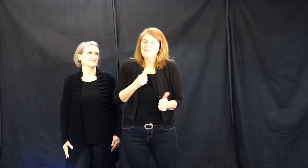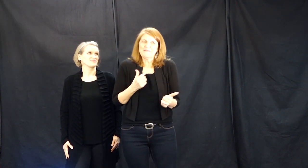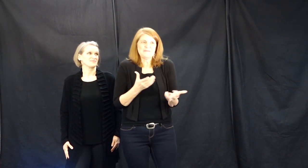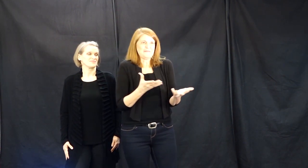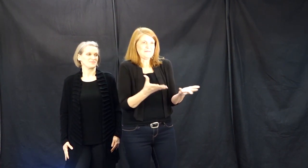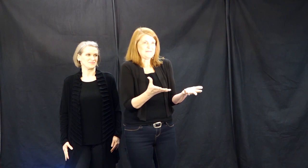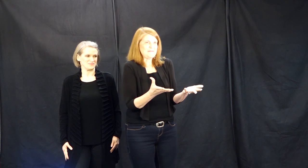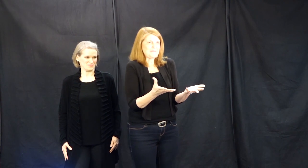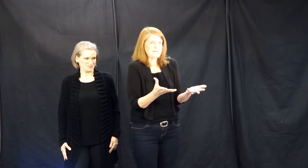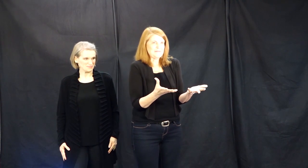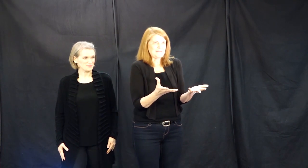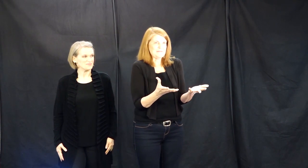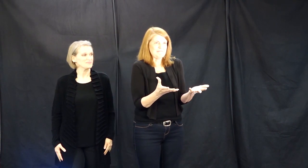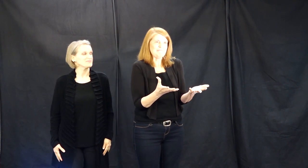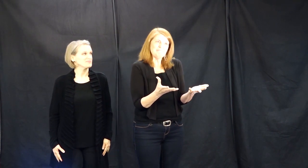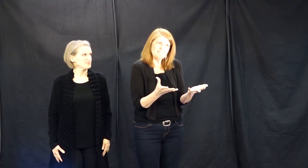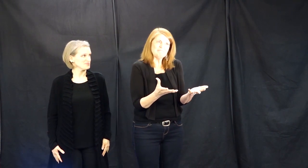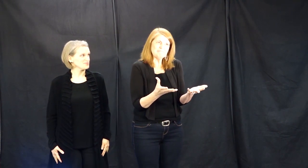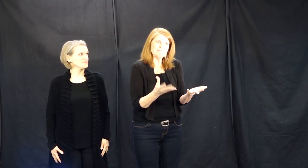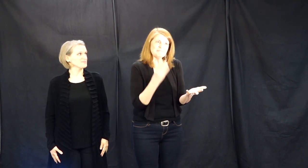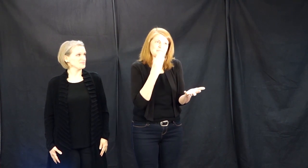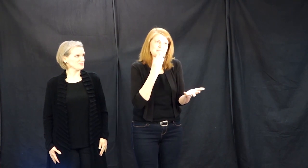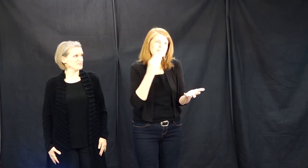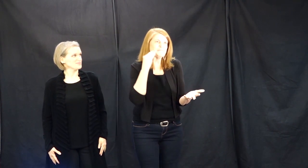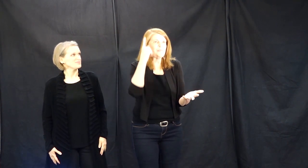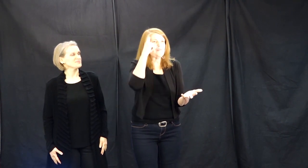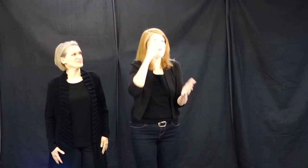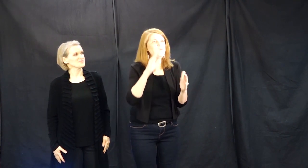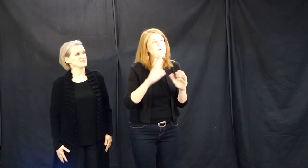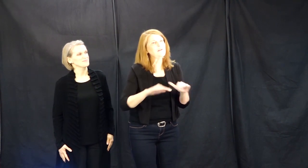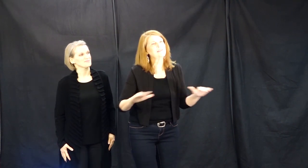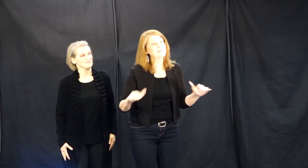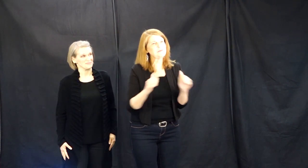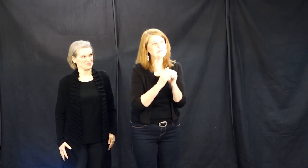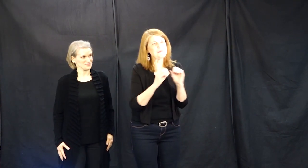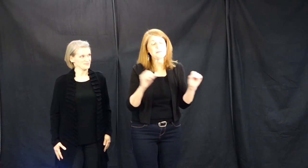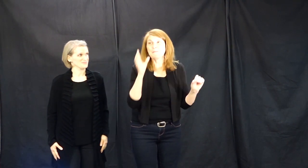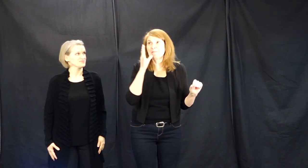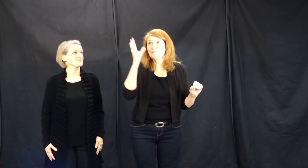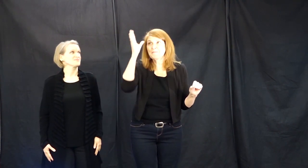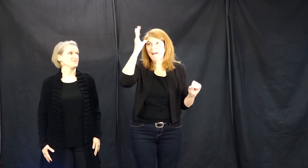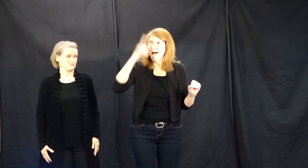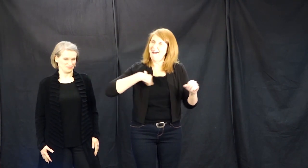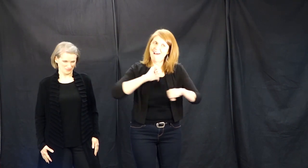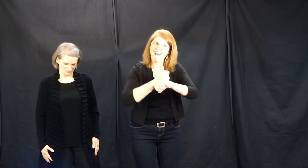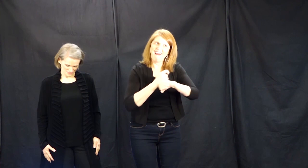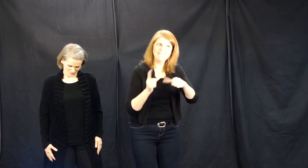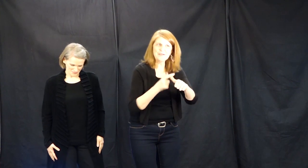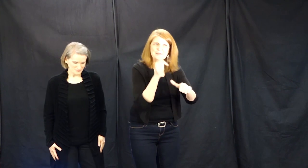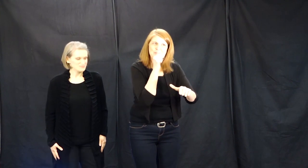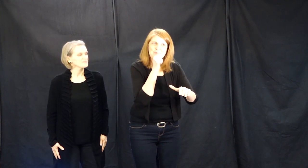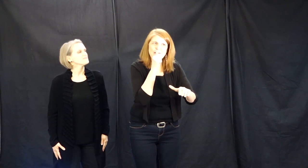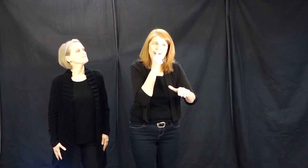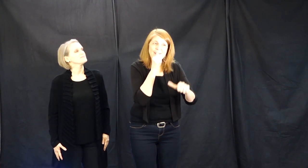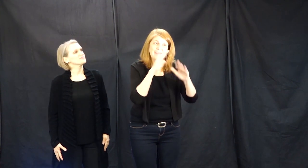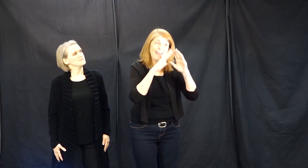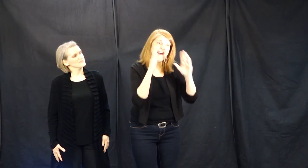of? The orphanage. I established the first private orphanage in New